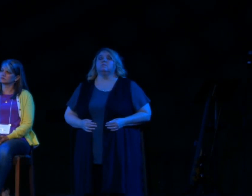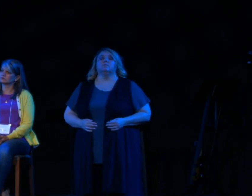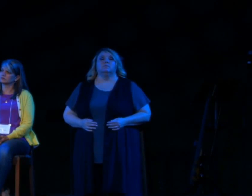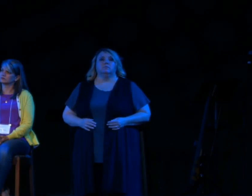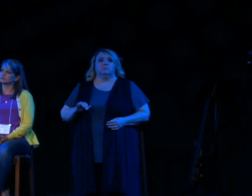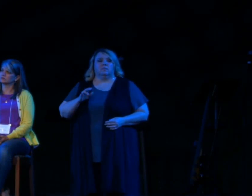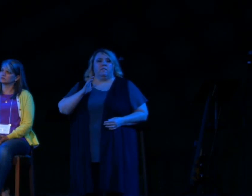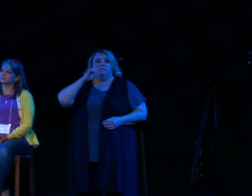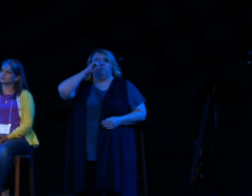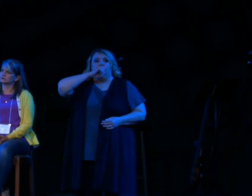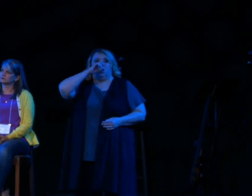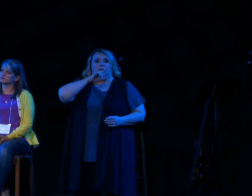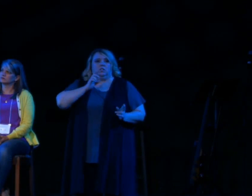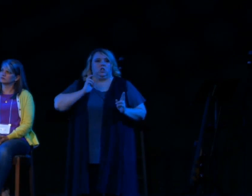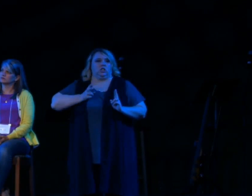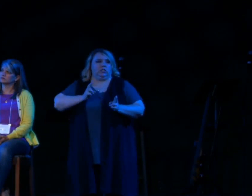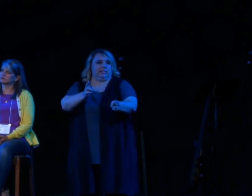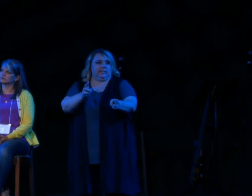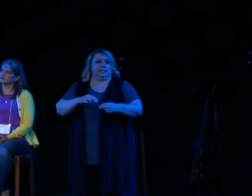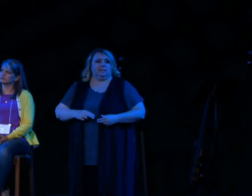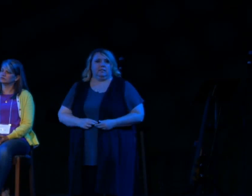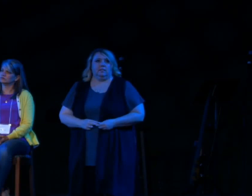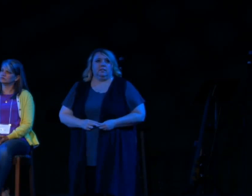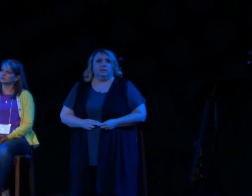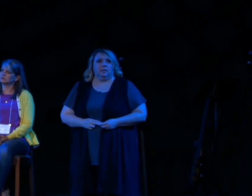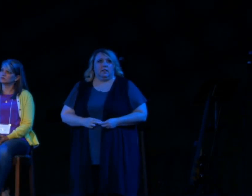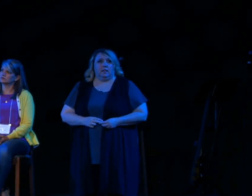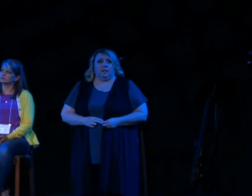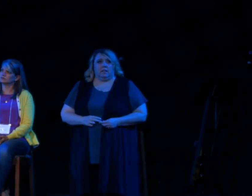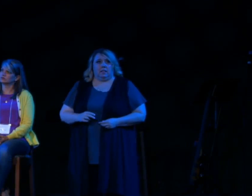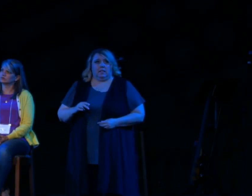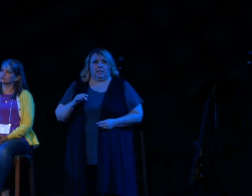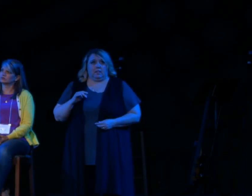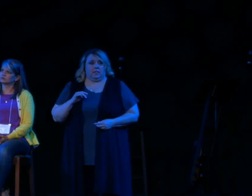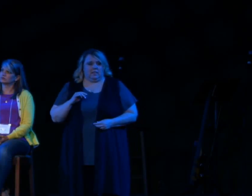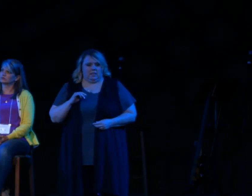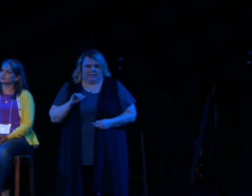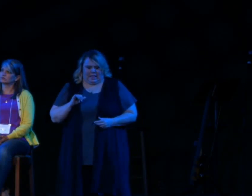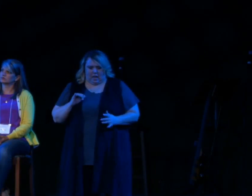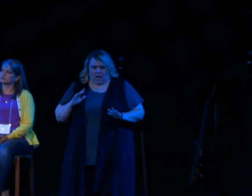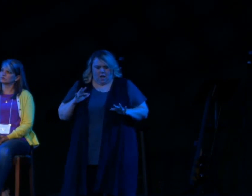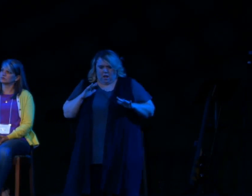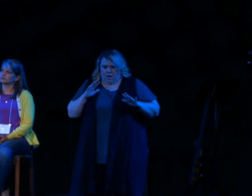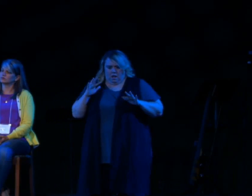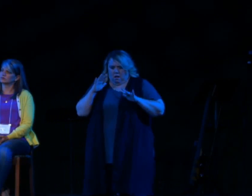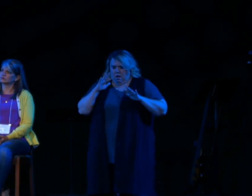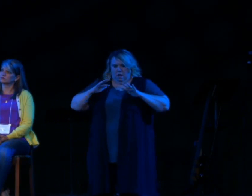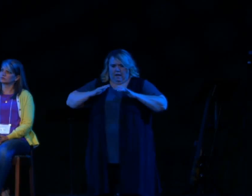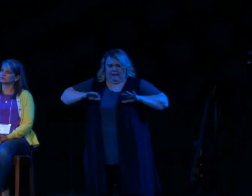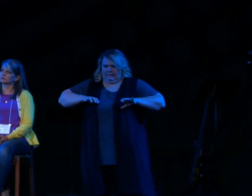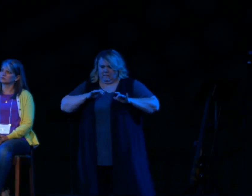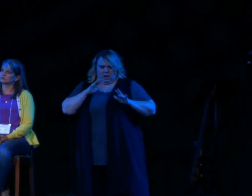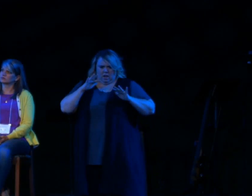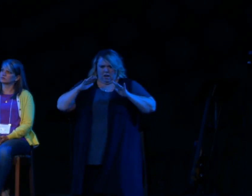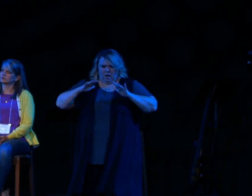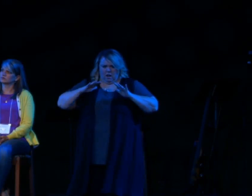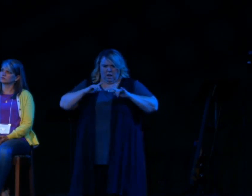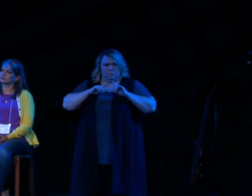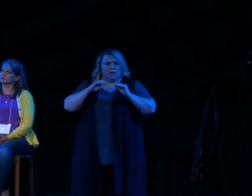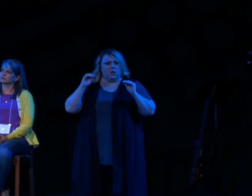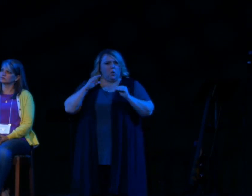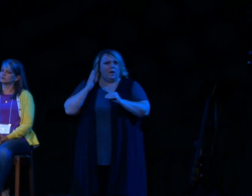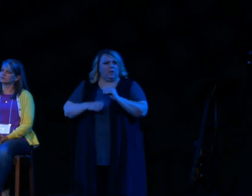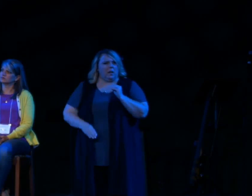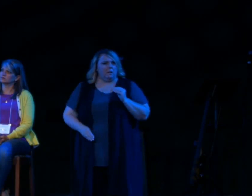False urgency. It's that frenetic activity that doesn't have productivity with it.